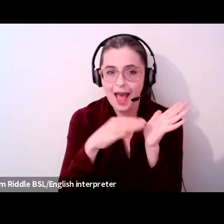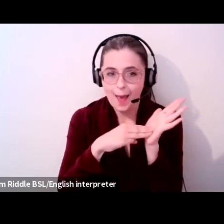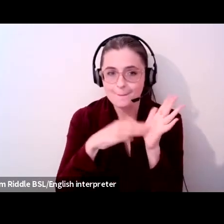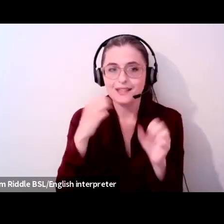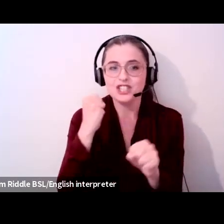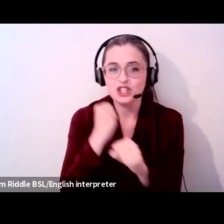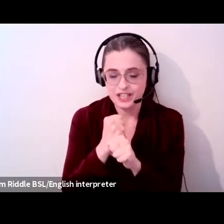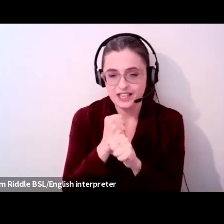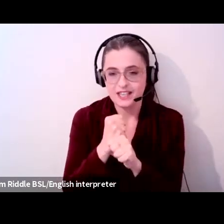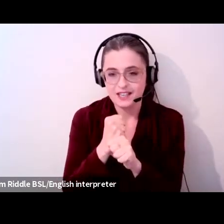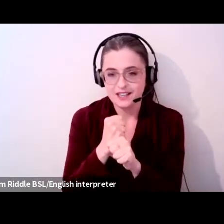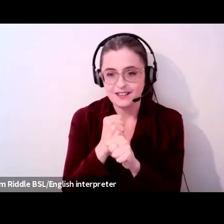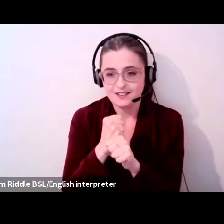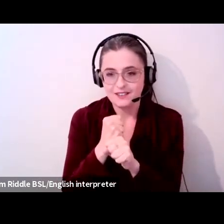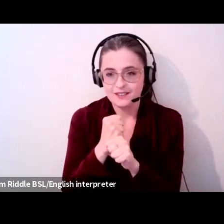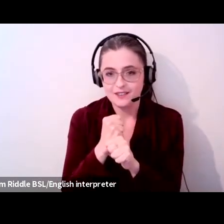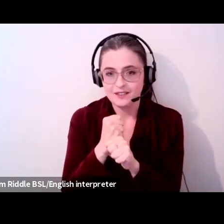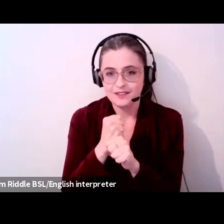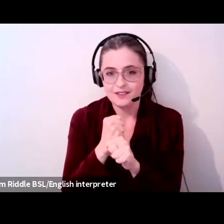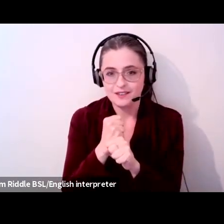JRIMG.